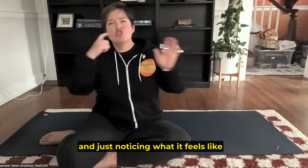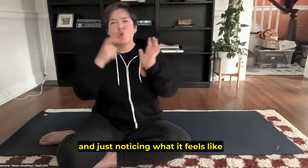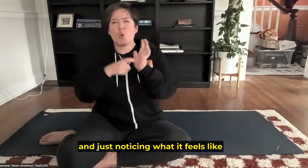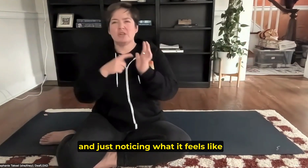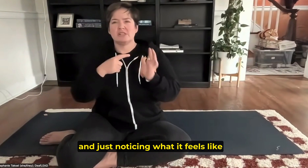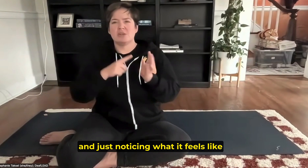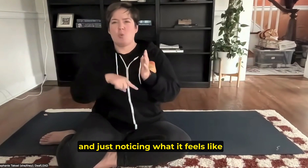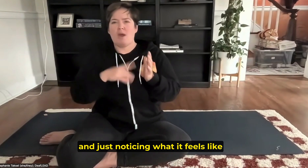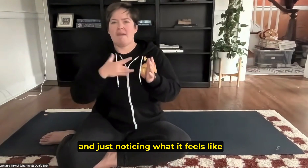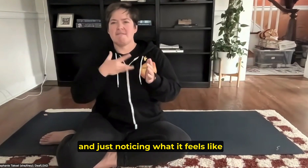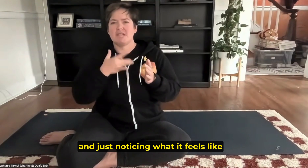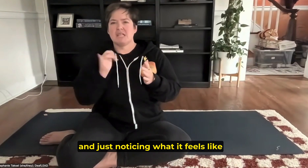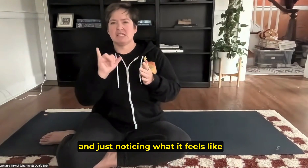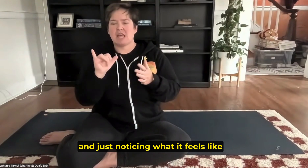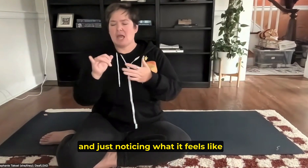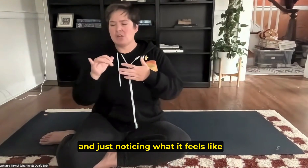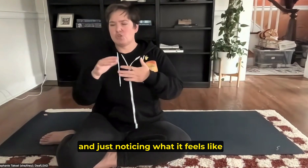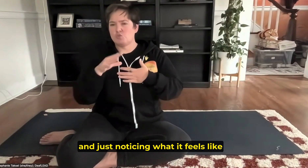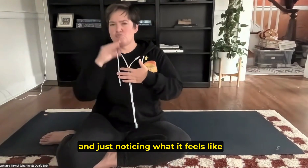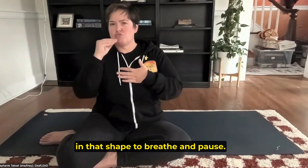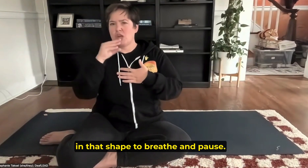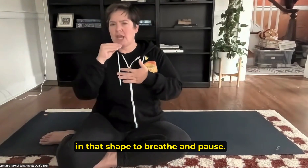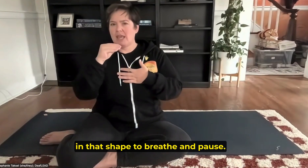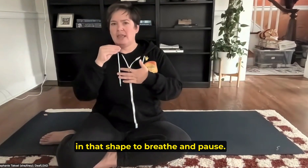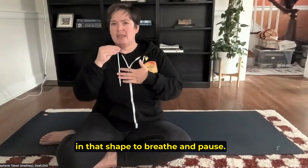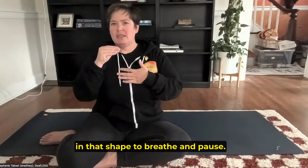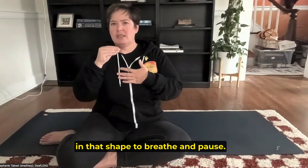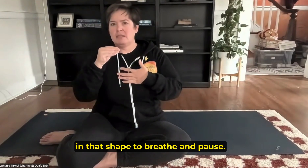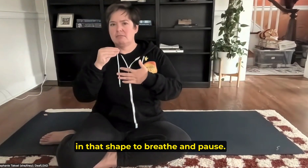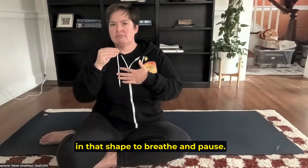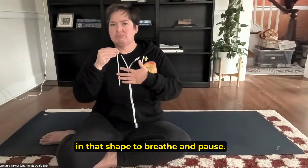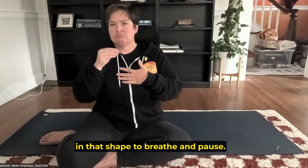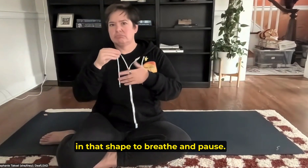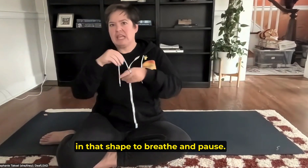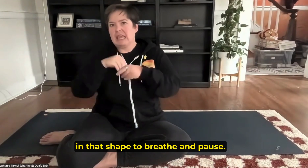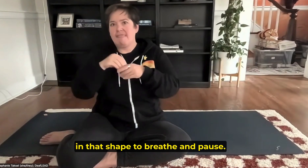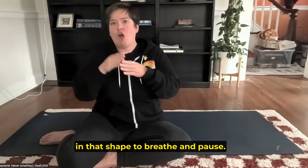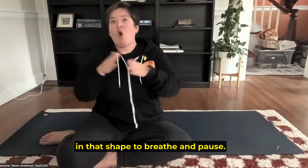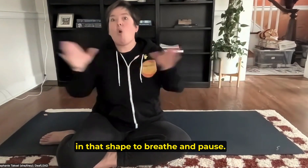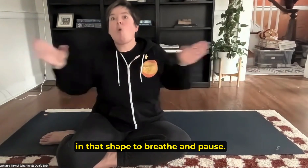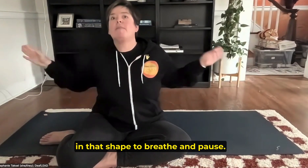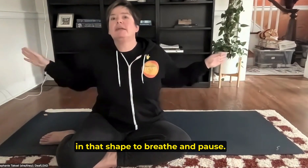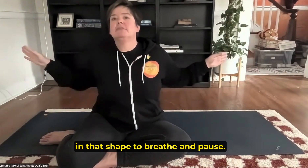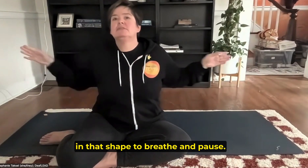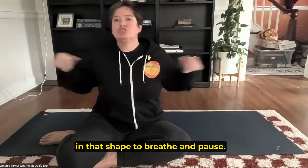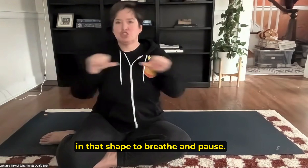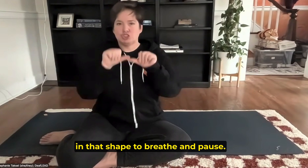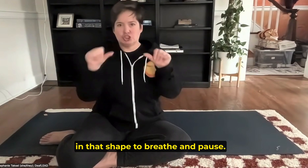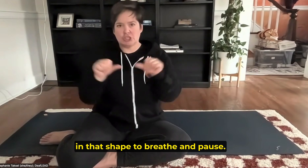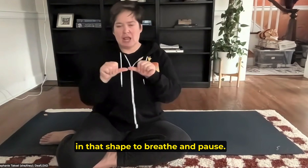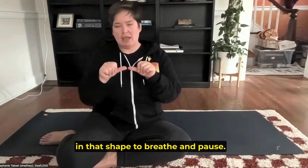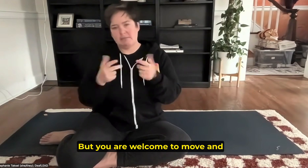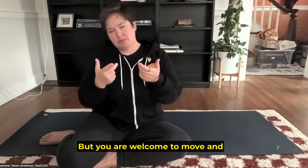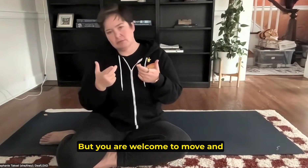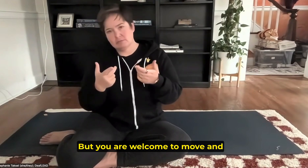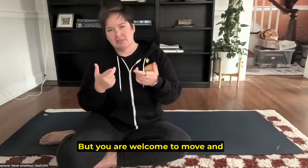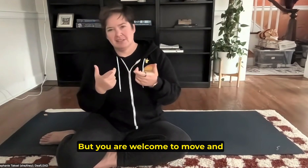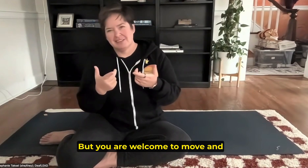and just noticing what it feels like in that shape to breathe and pause. But you are welcome